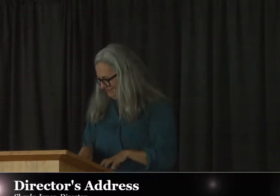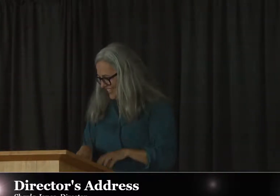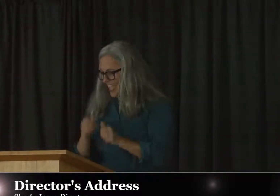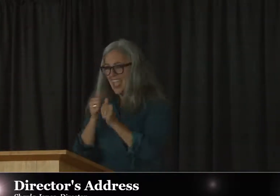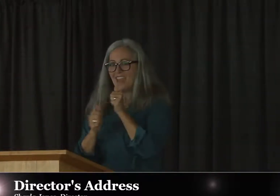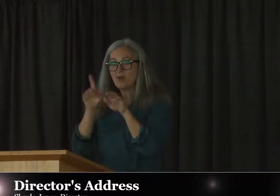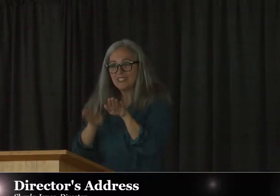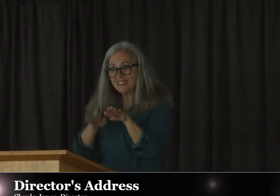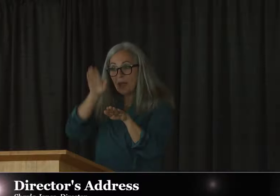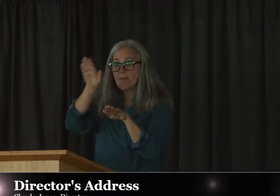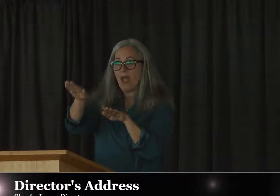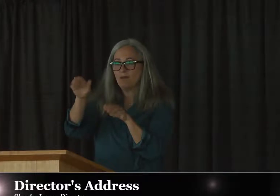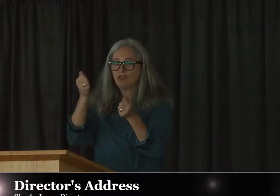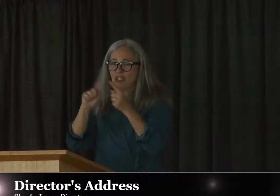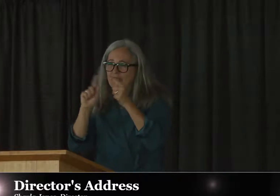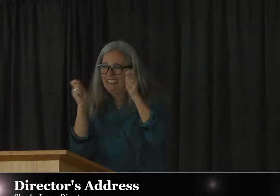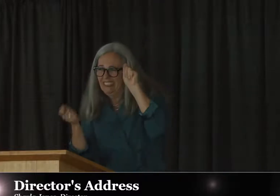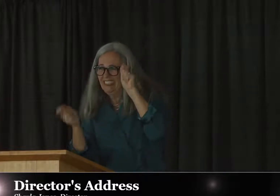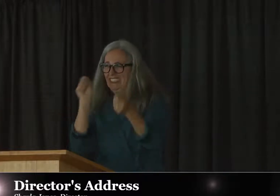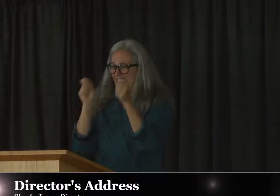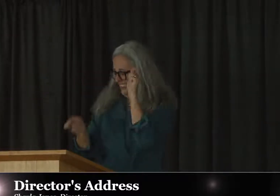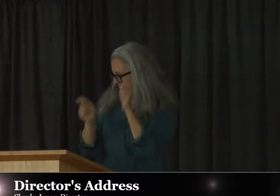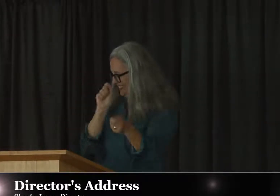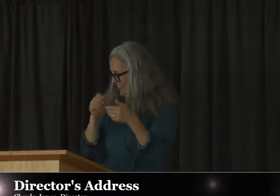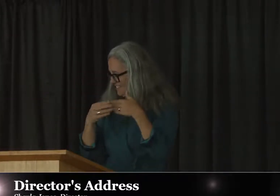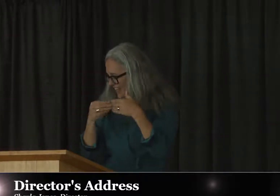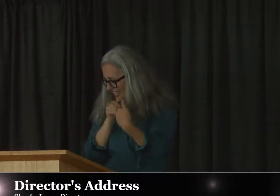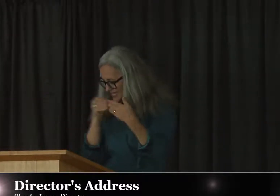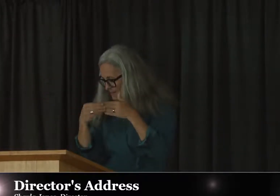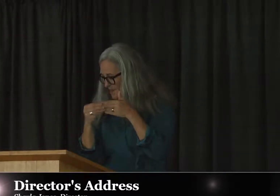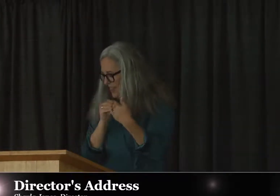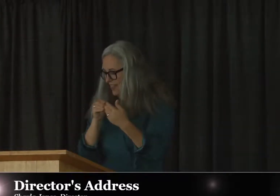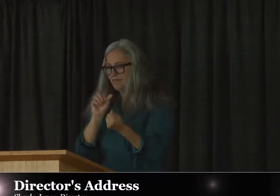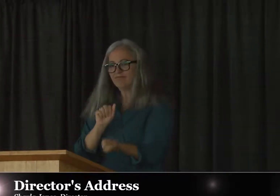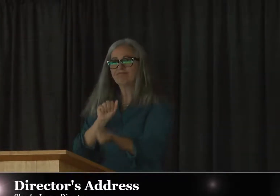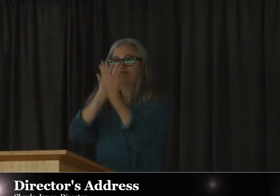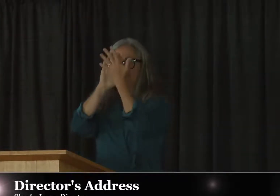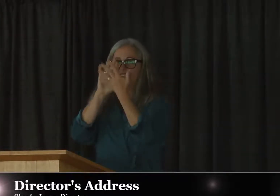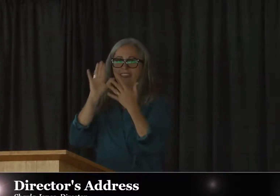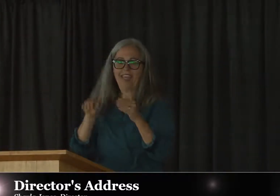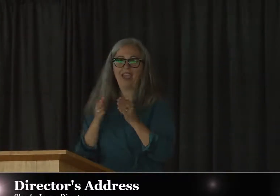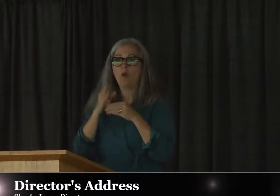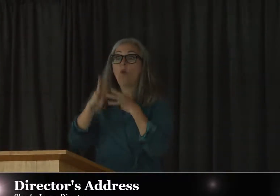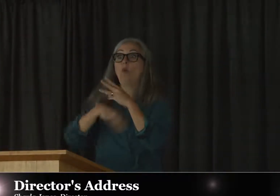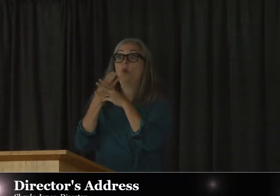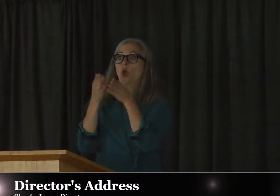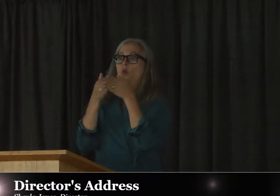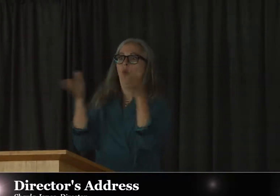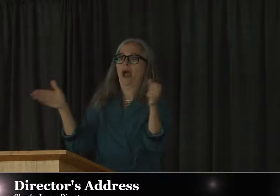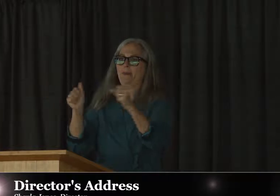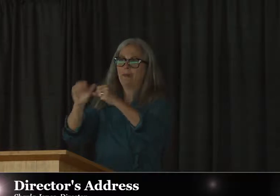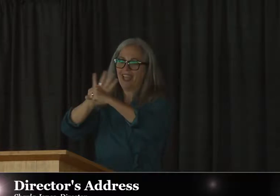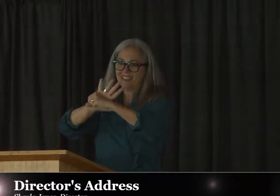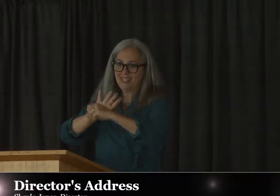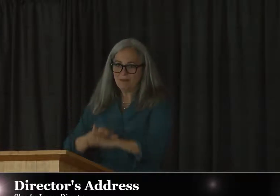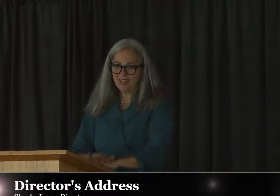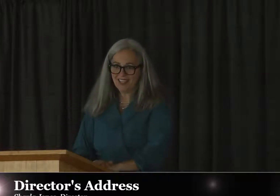administration, everybody who got you here today, all those adjustments and everybody's flexibility in being able